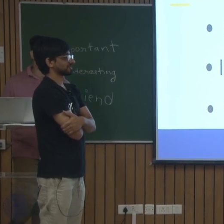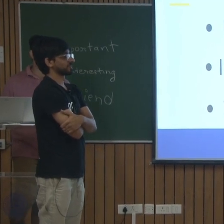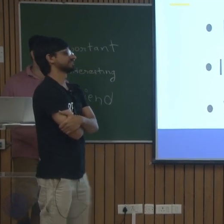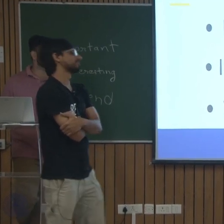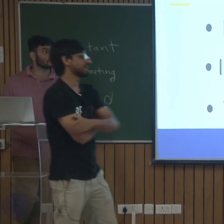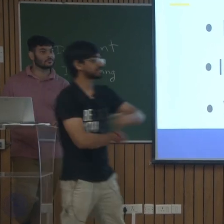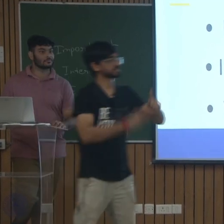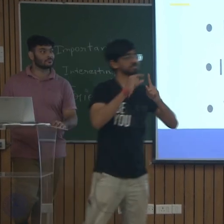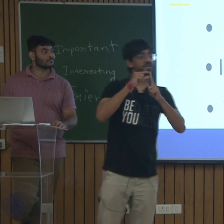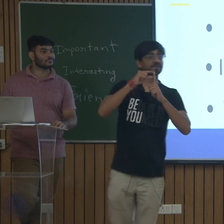So present goes like this, P.